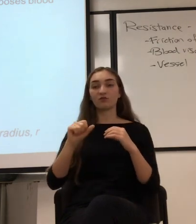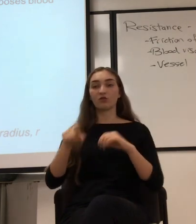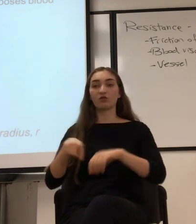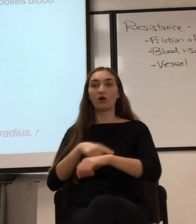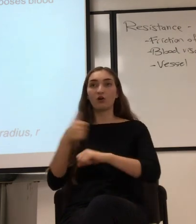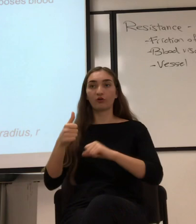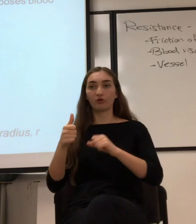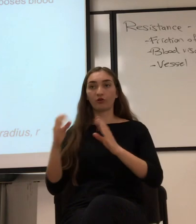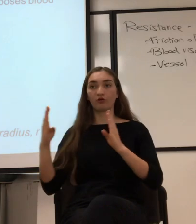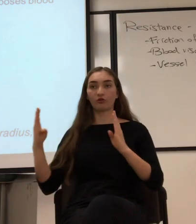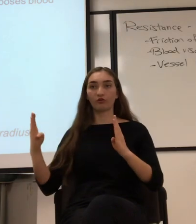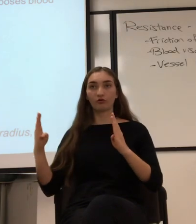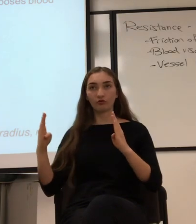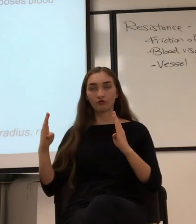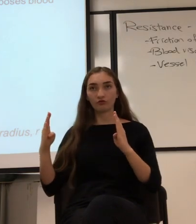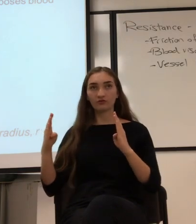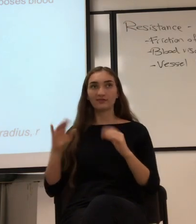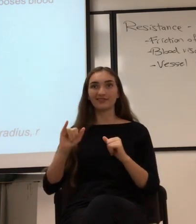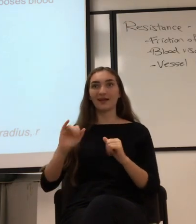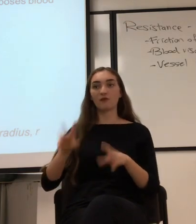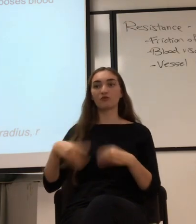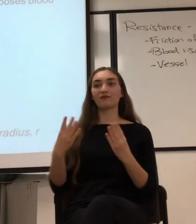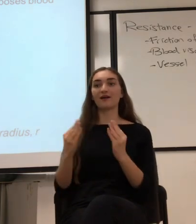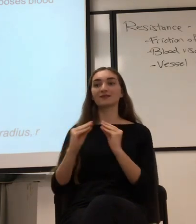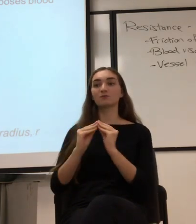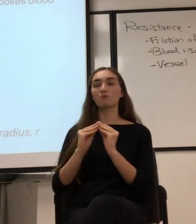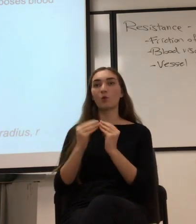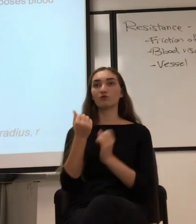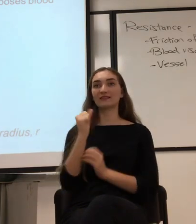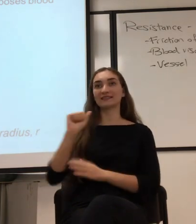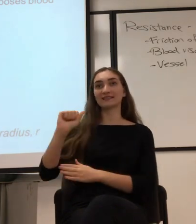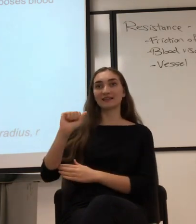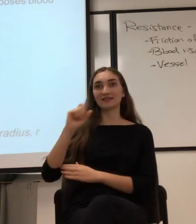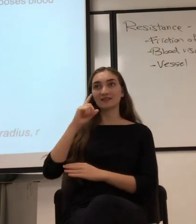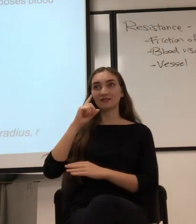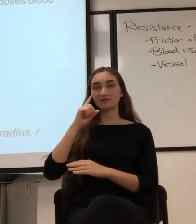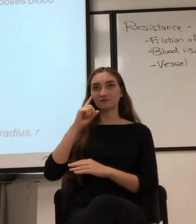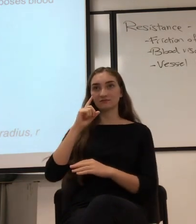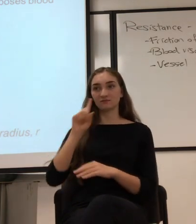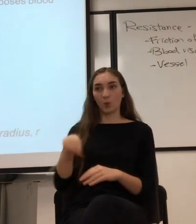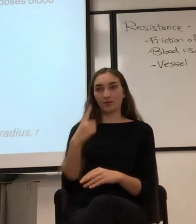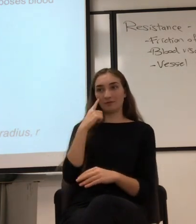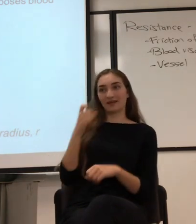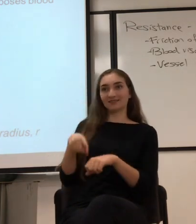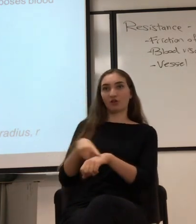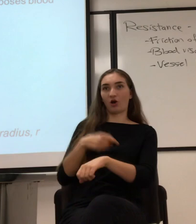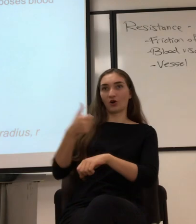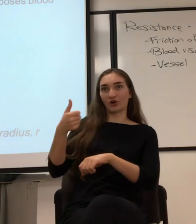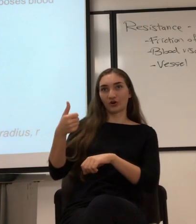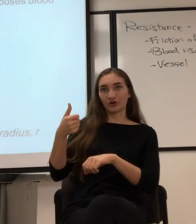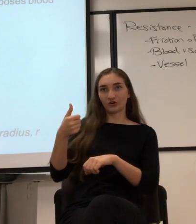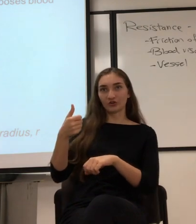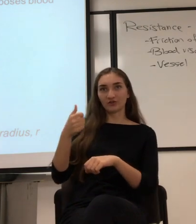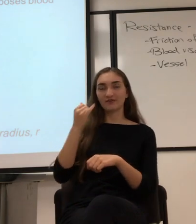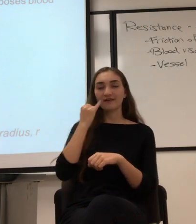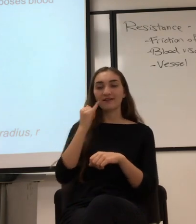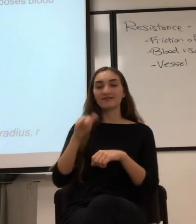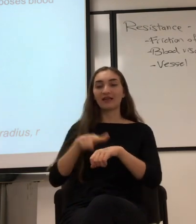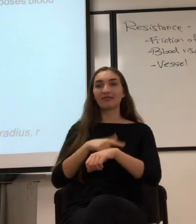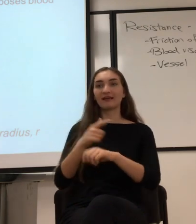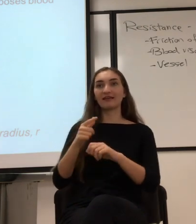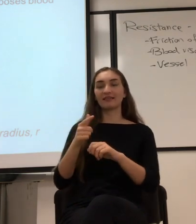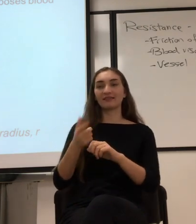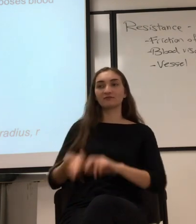blood vessel gives more resistance simply because it's longer. Okay, so that's the rule. If you increase length,